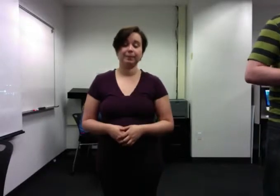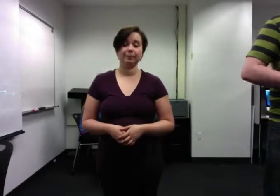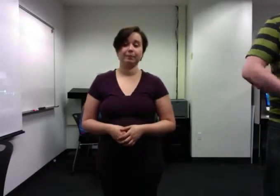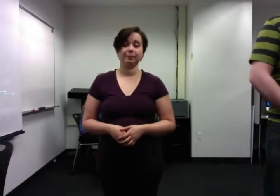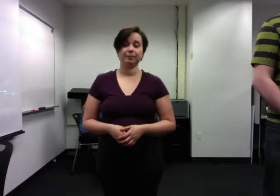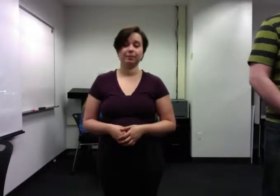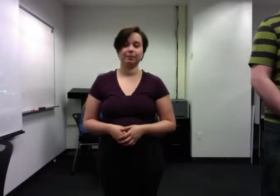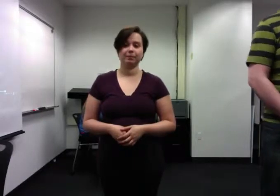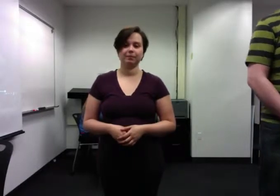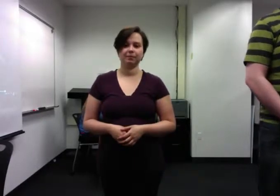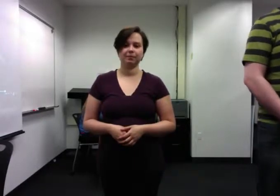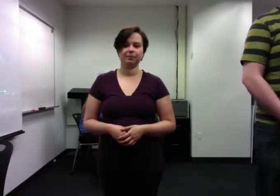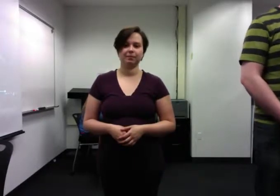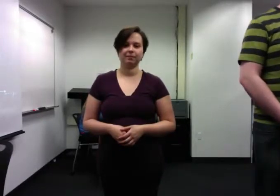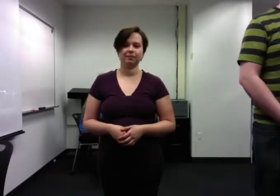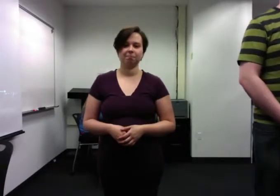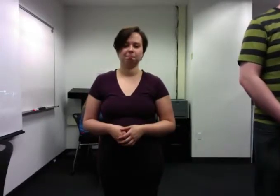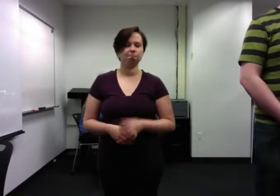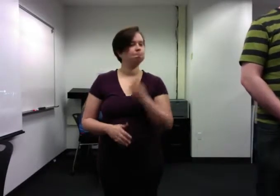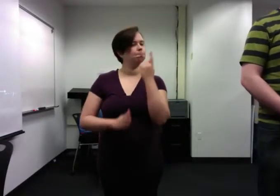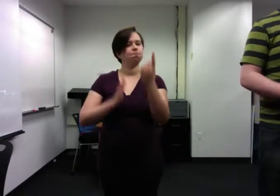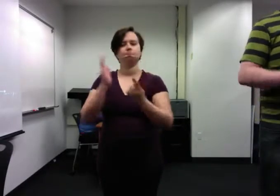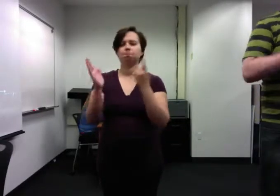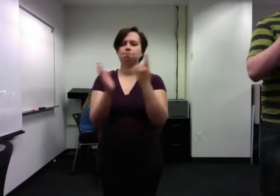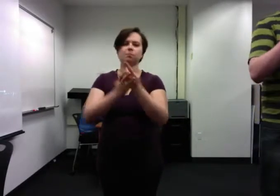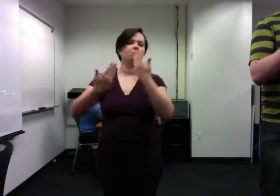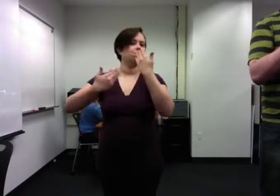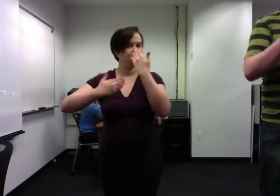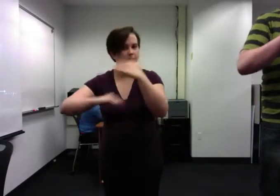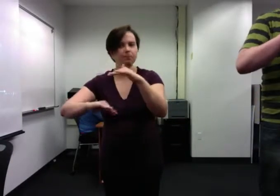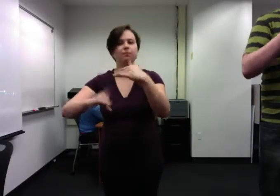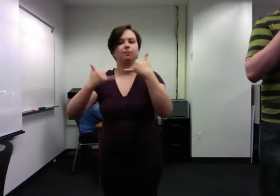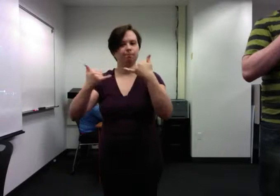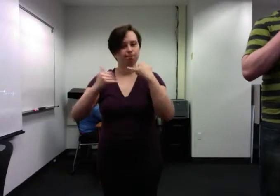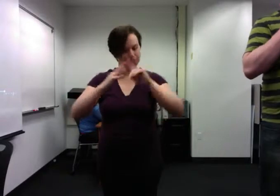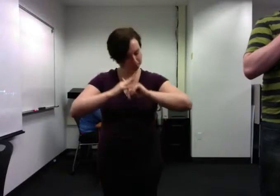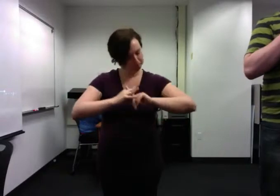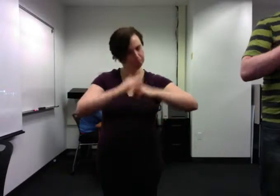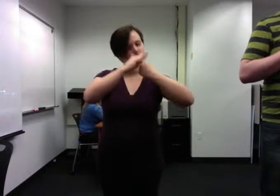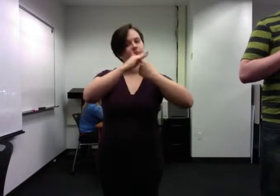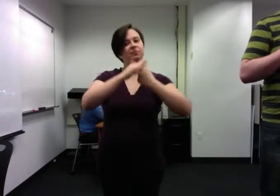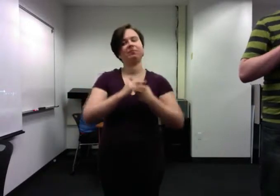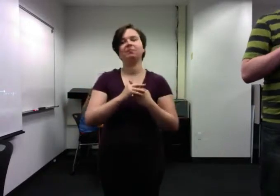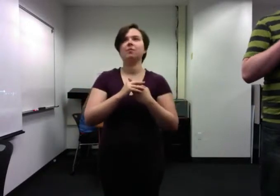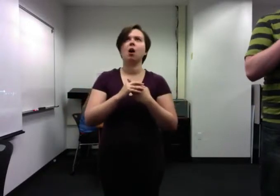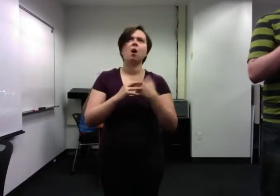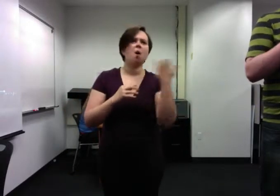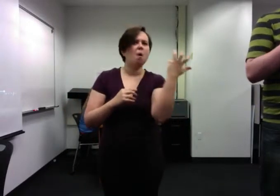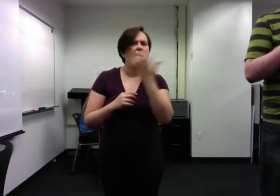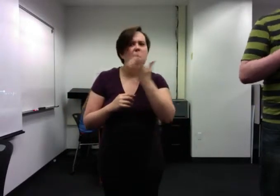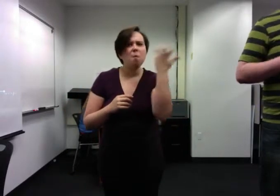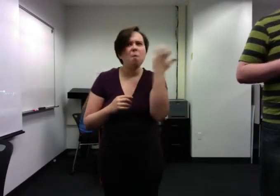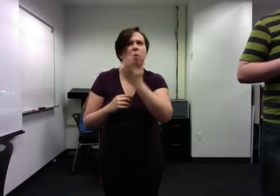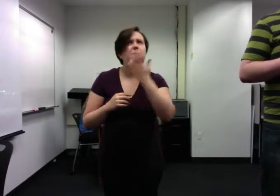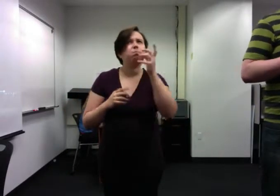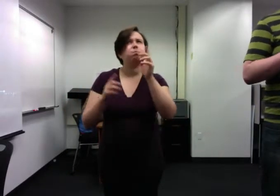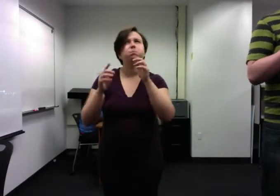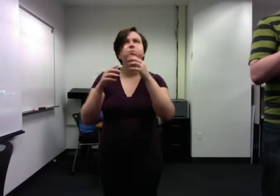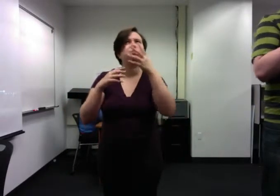We only have an hour, so let's get going. Isn't it incredible we're going to go up in satellites? You and